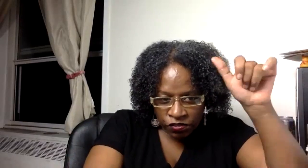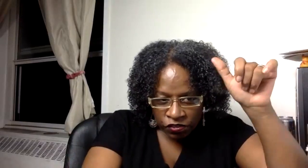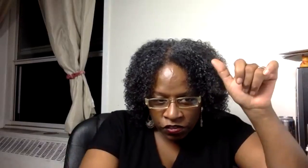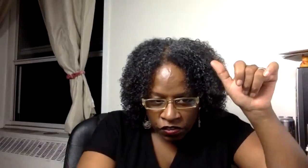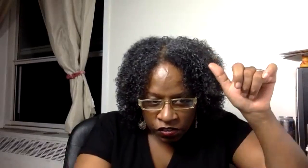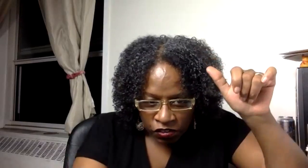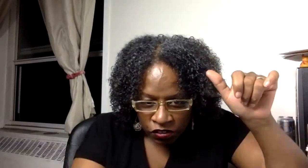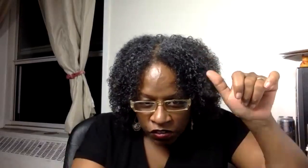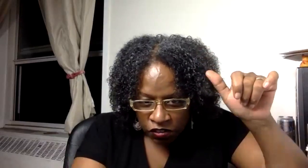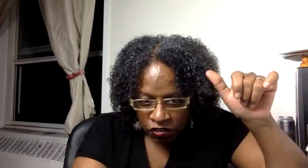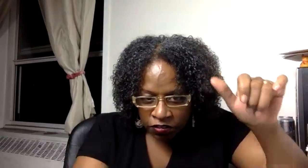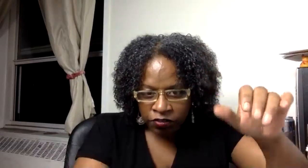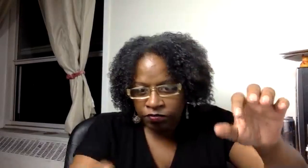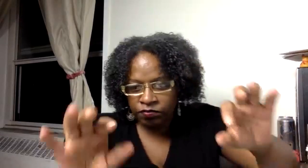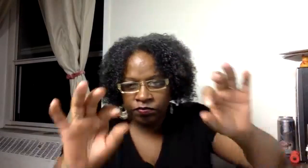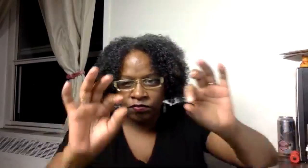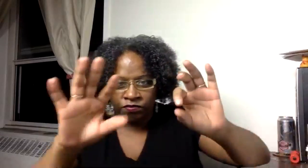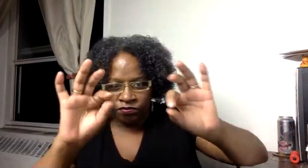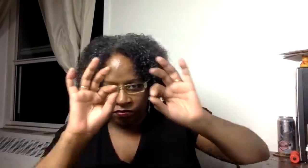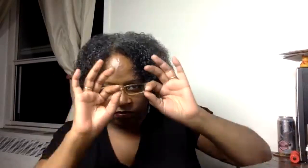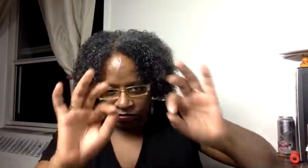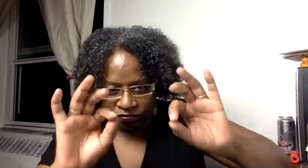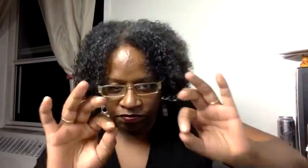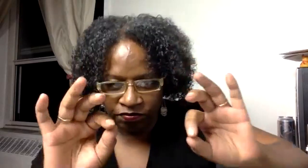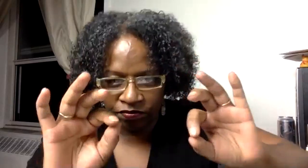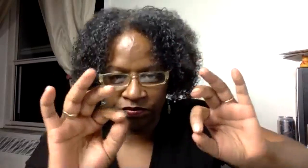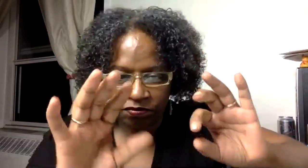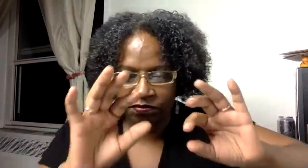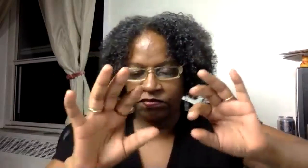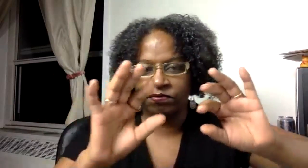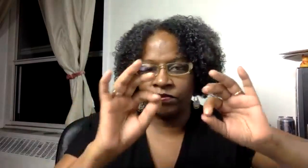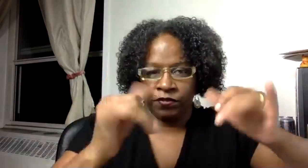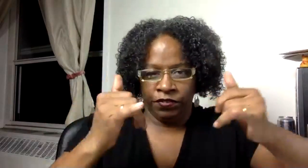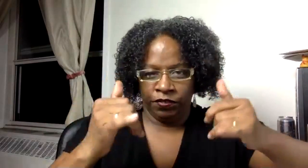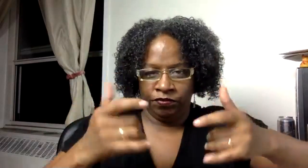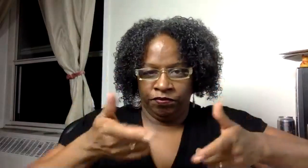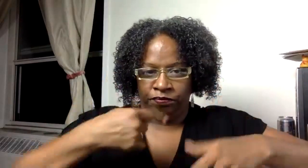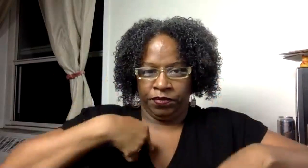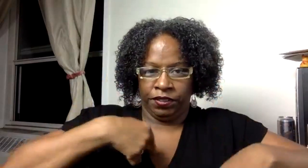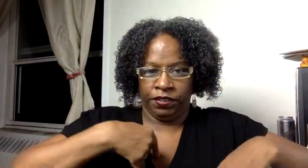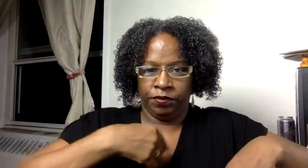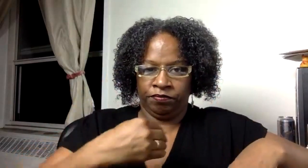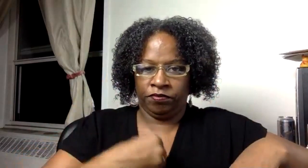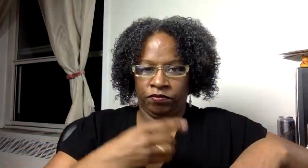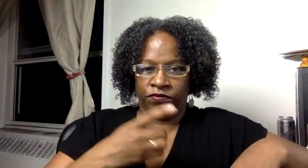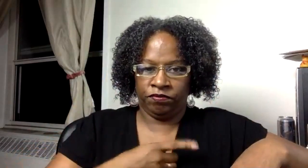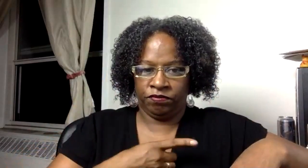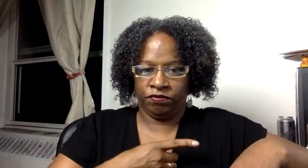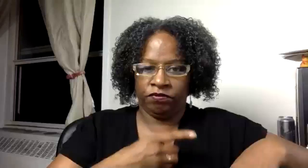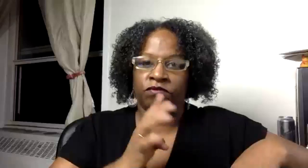Close caption button. To activate say press the button. Reactions button. To activate say press the button. Lead. Alt plus Q